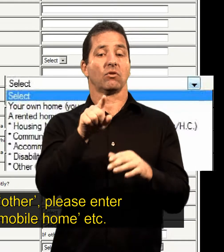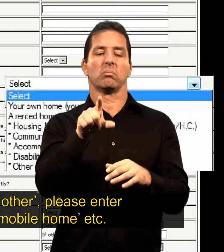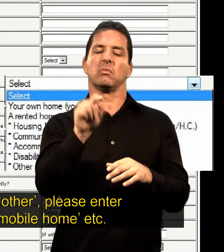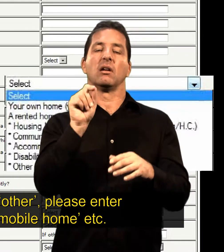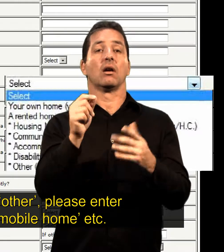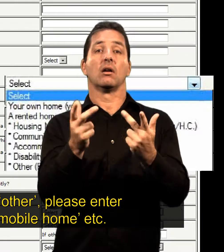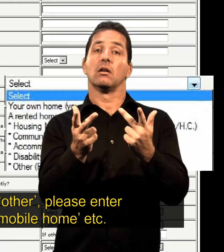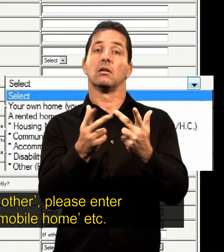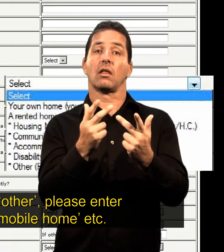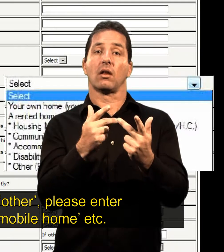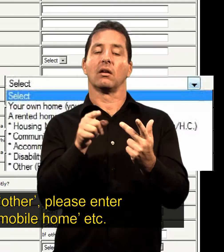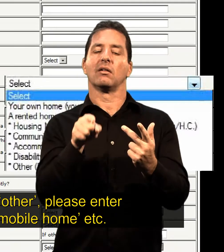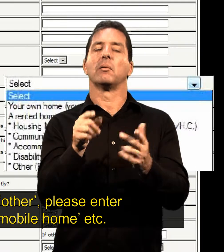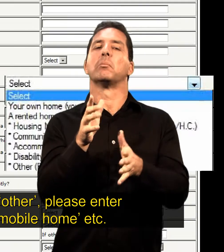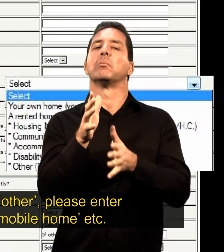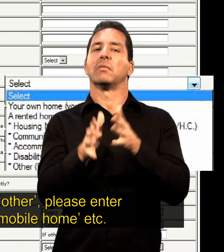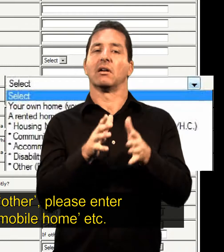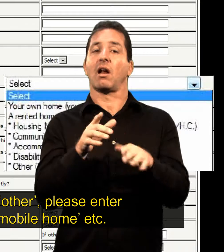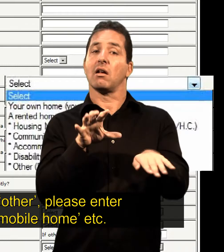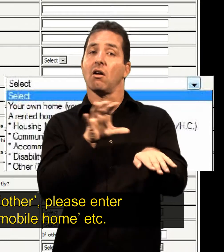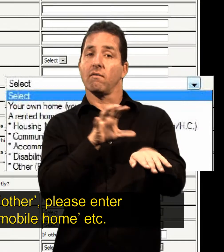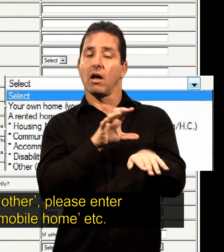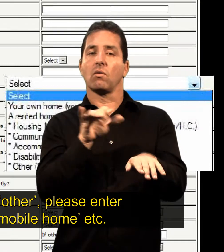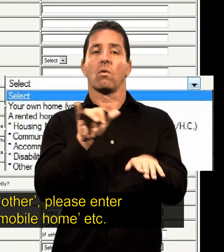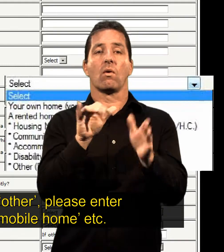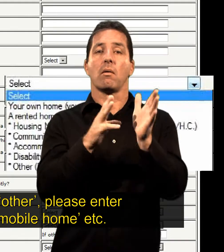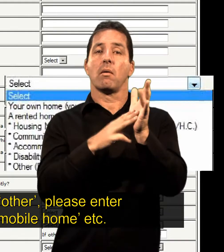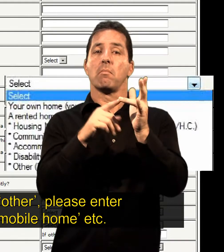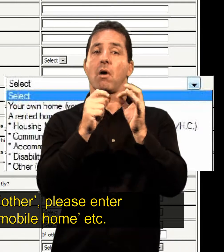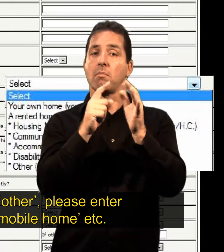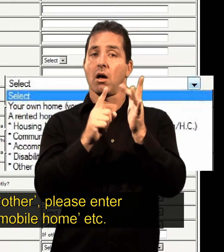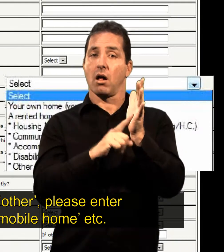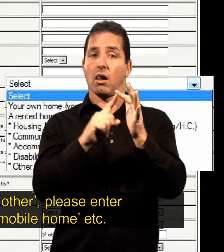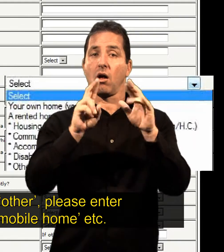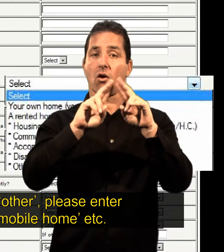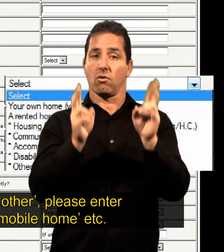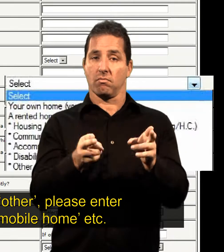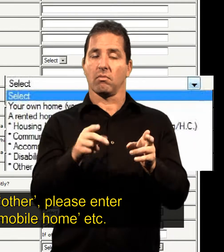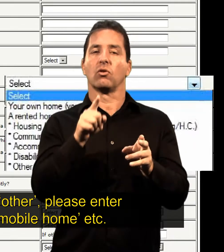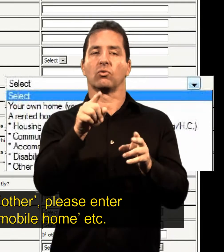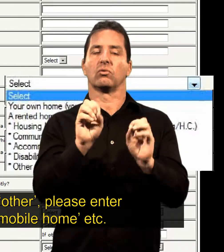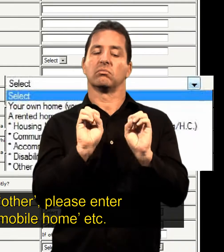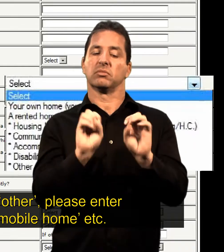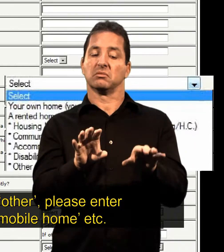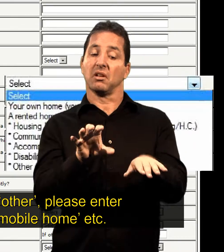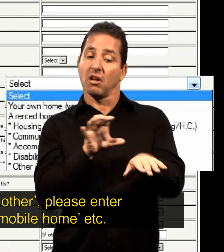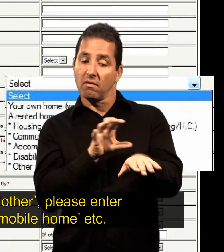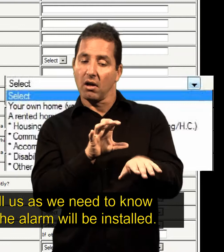If you selected Other, please enter Caravan or Mobile Home,